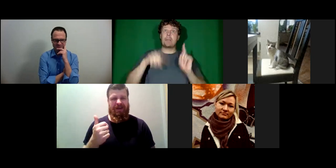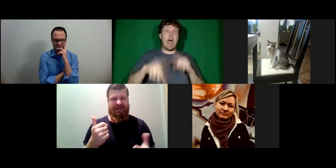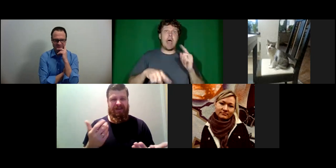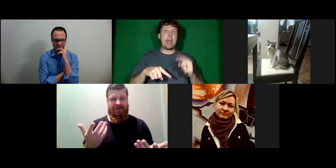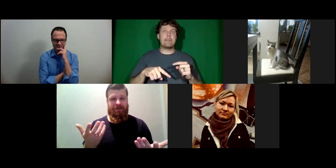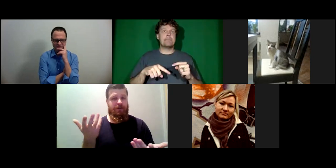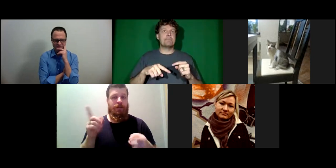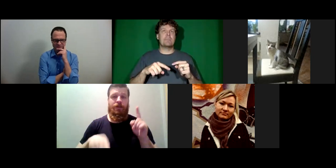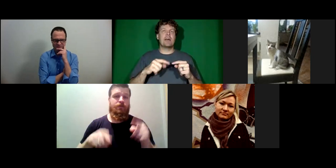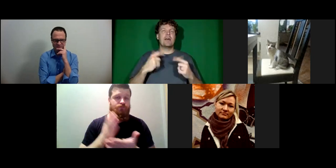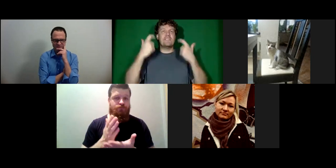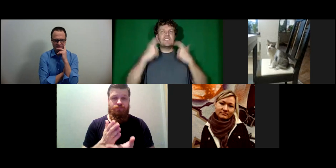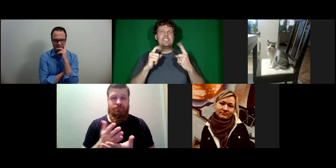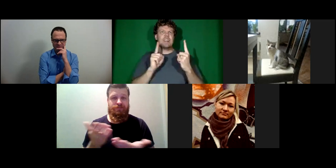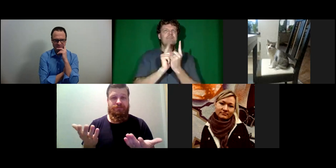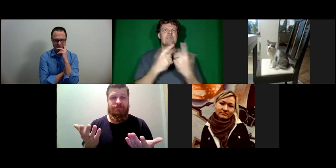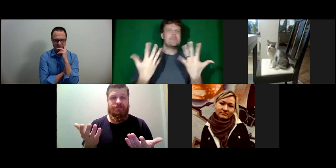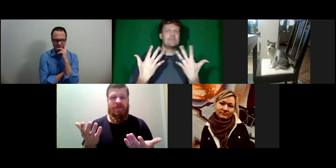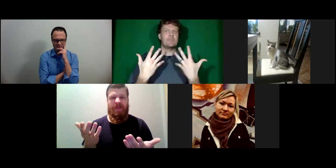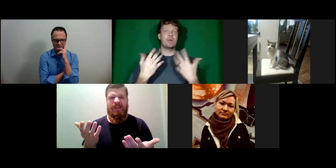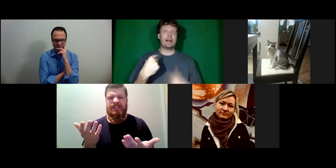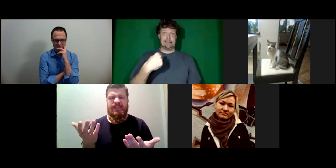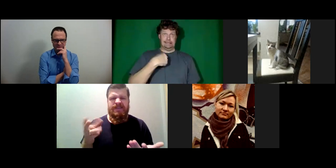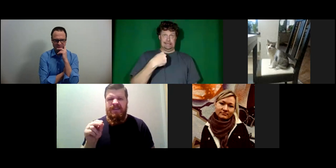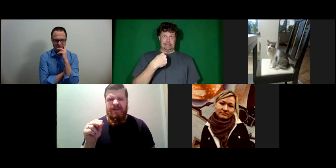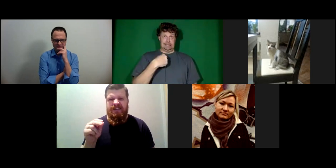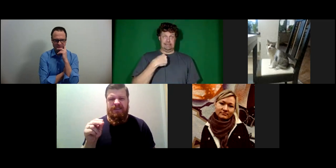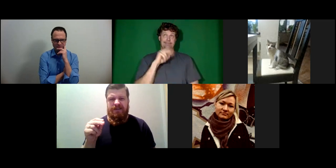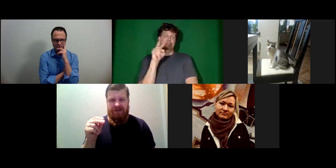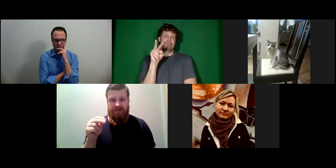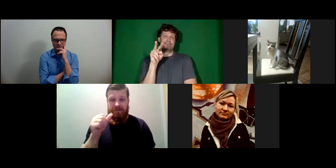frustrated. But sometimes,